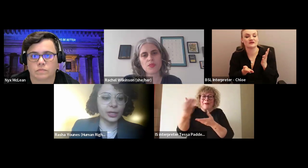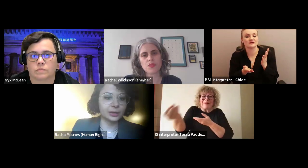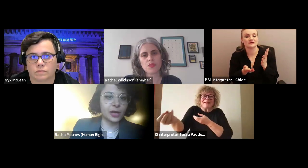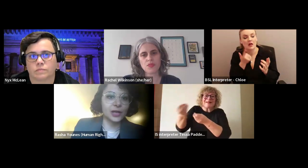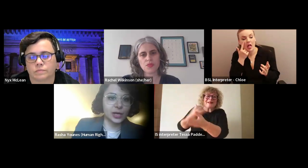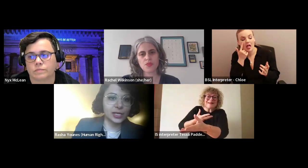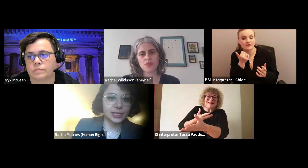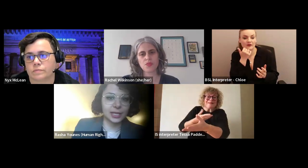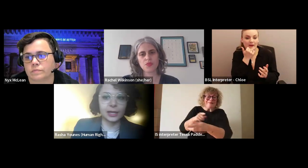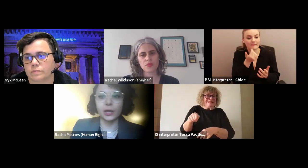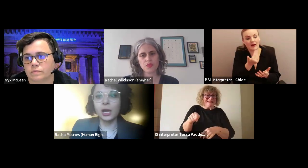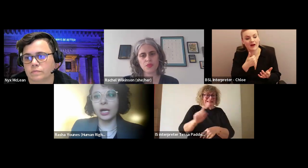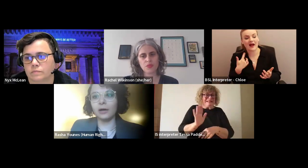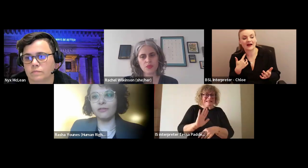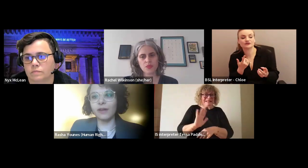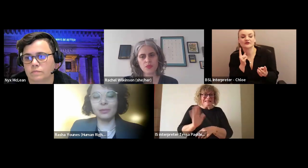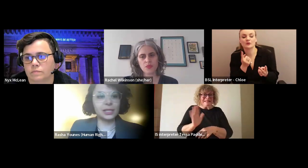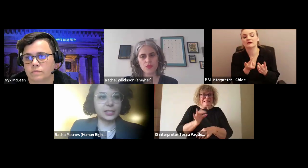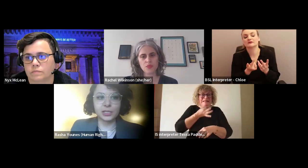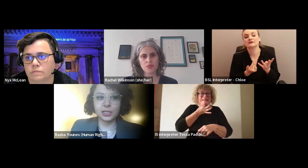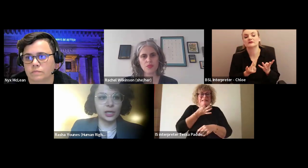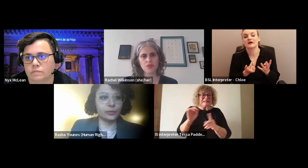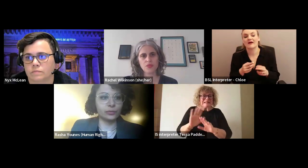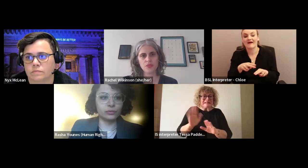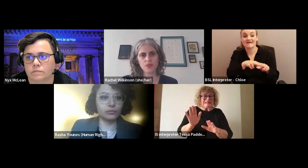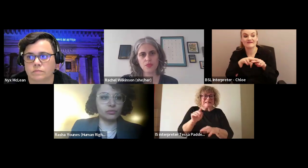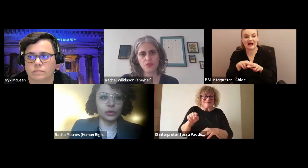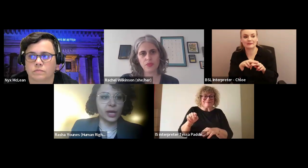phone number, get their address, get their family's,